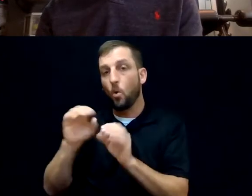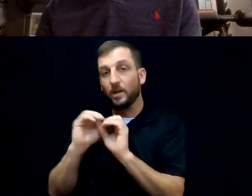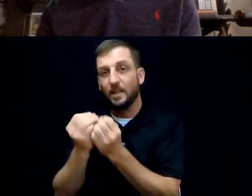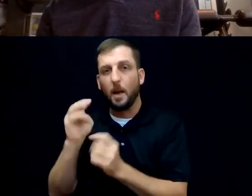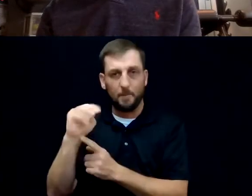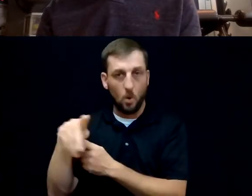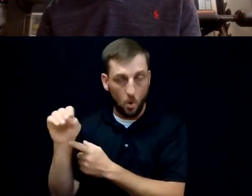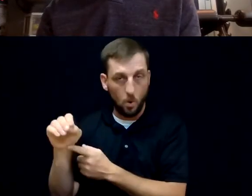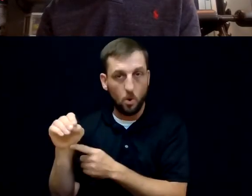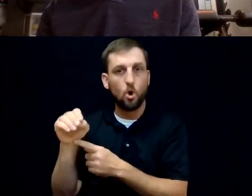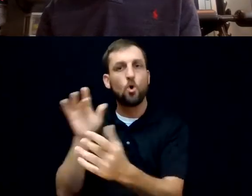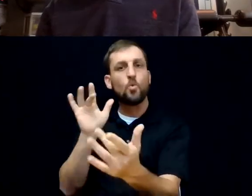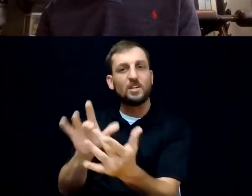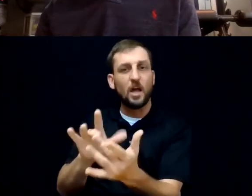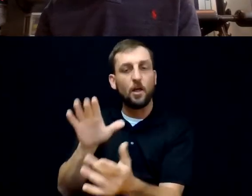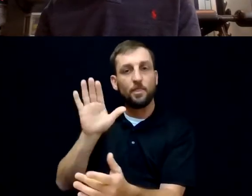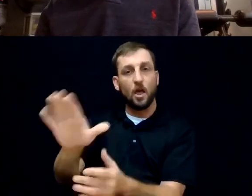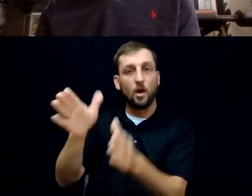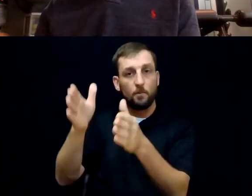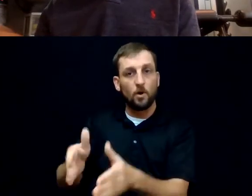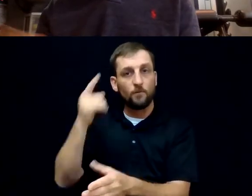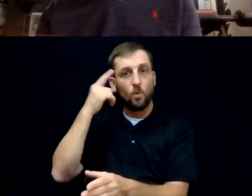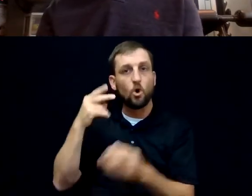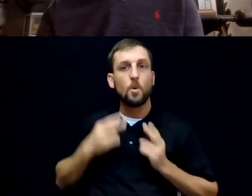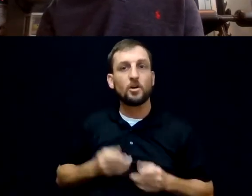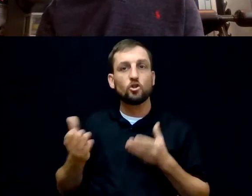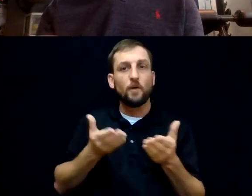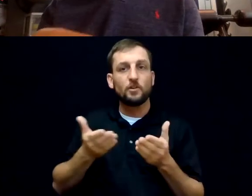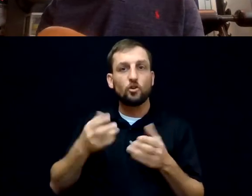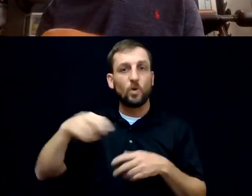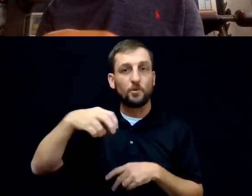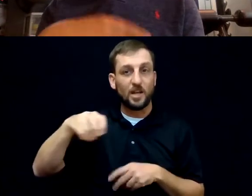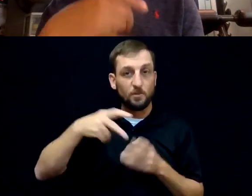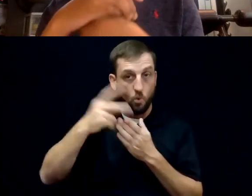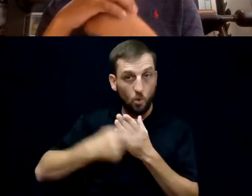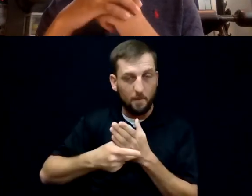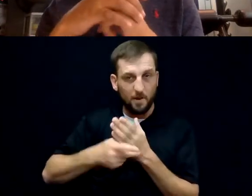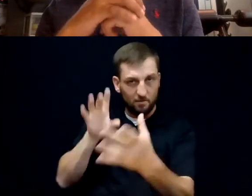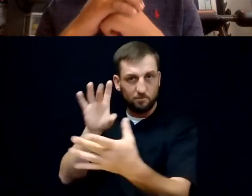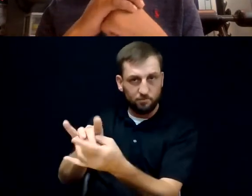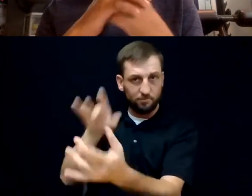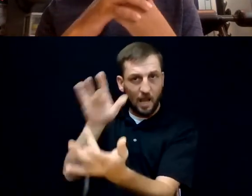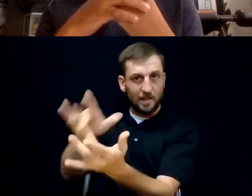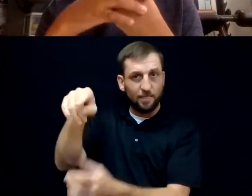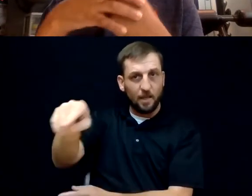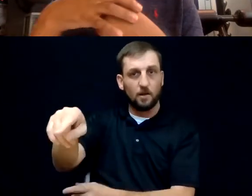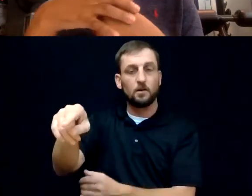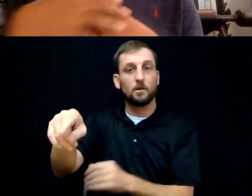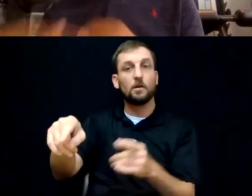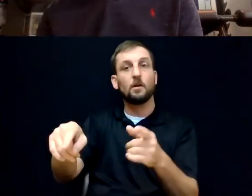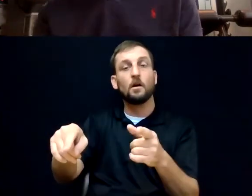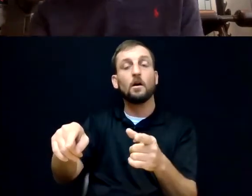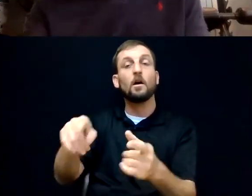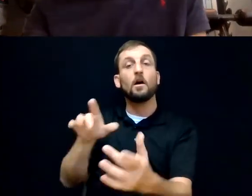for their human services transportation program. If anything, to touch base